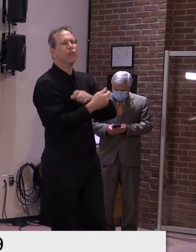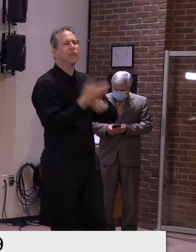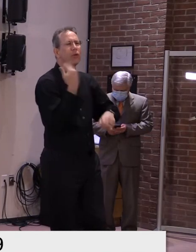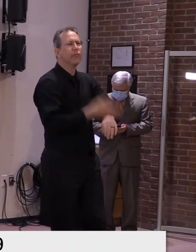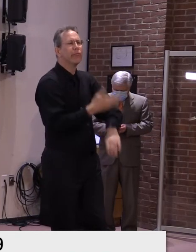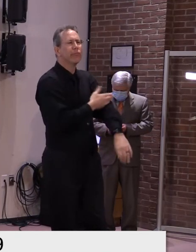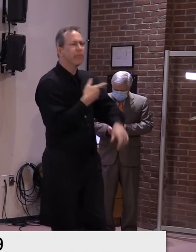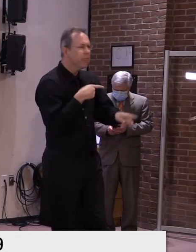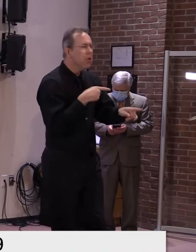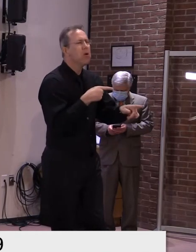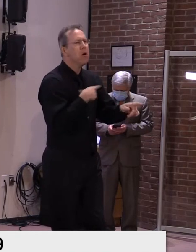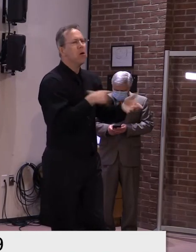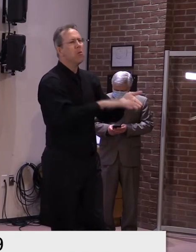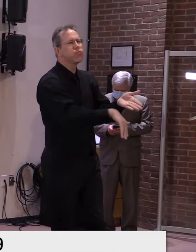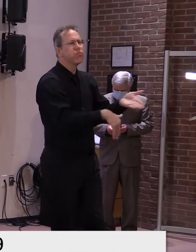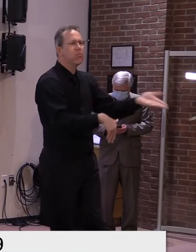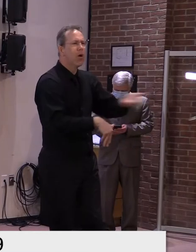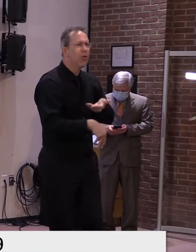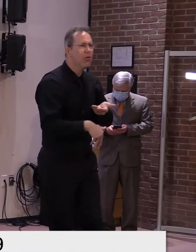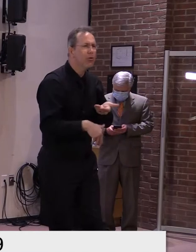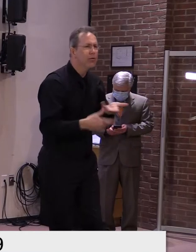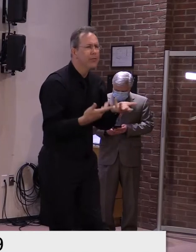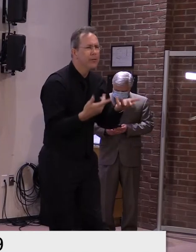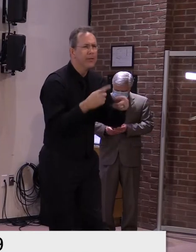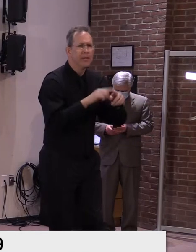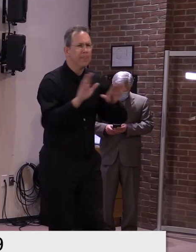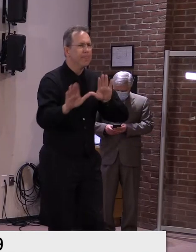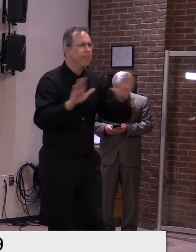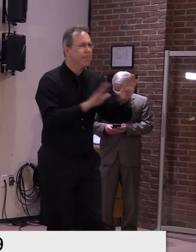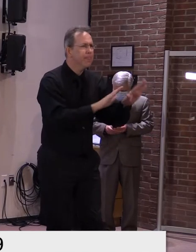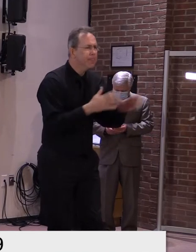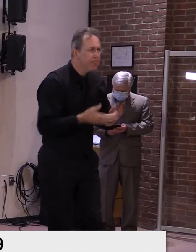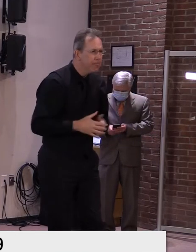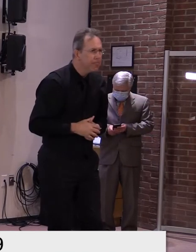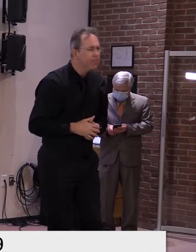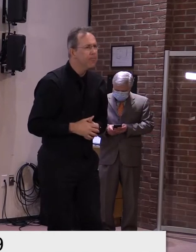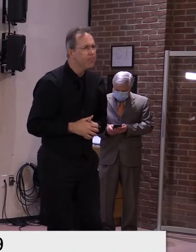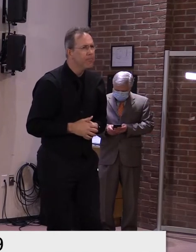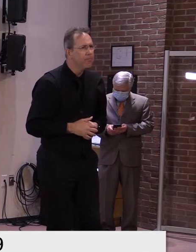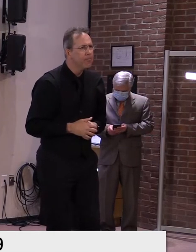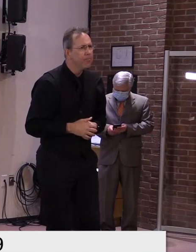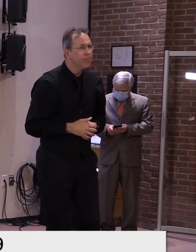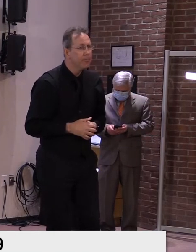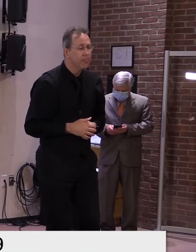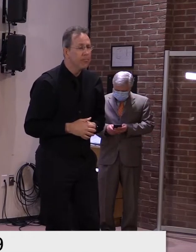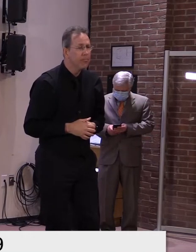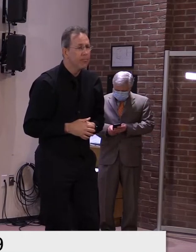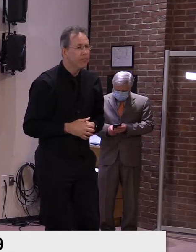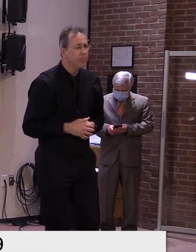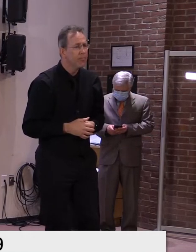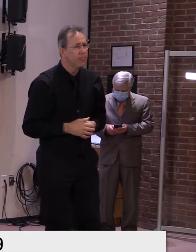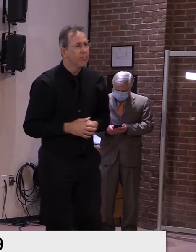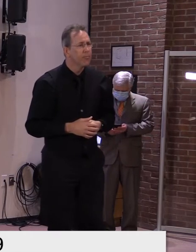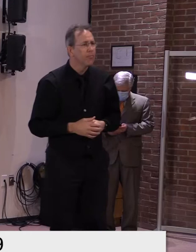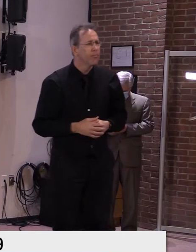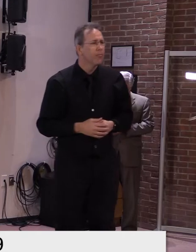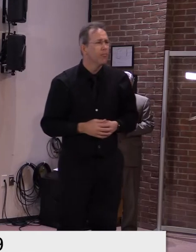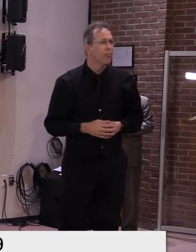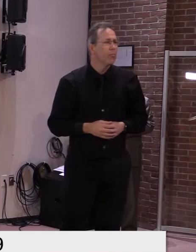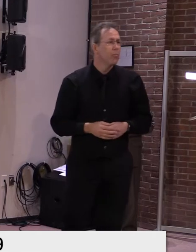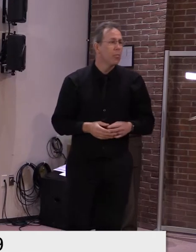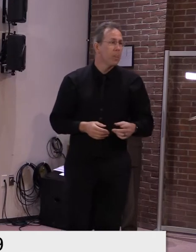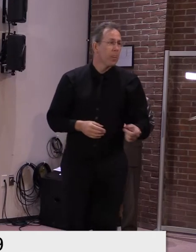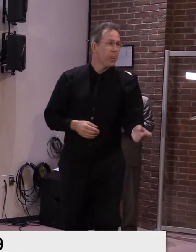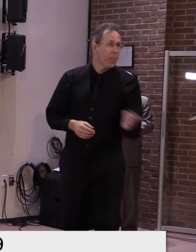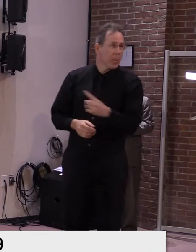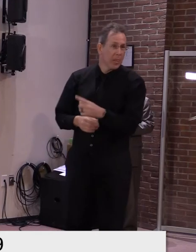the information appeared in their background is important in the hiring decision. Is this something that we could follow up with you